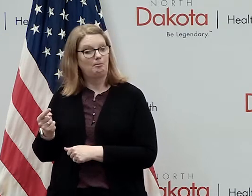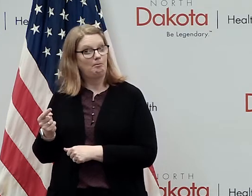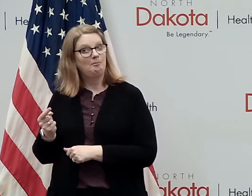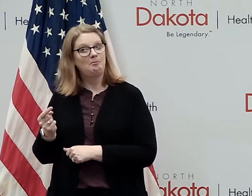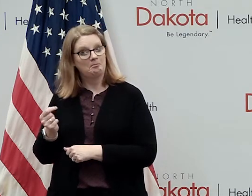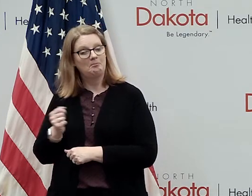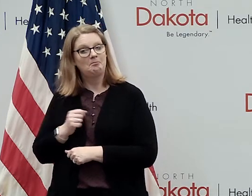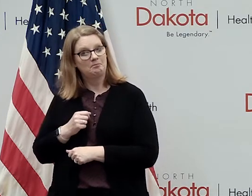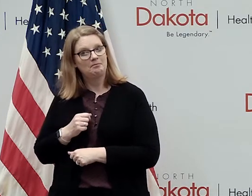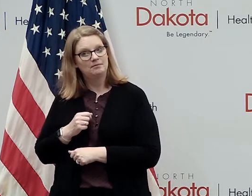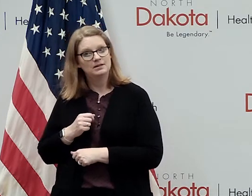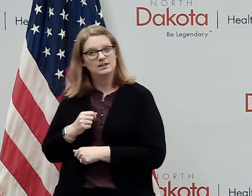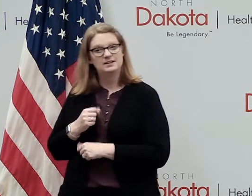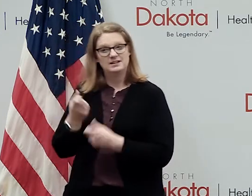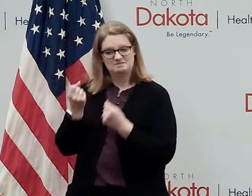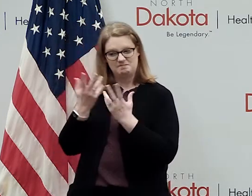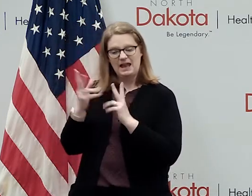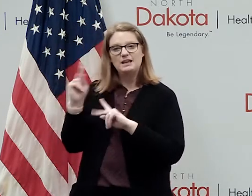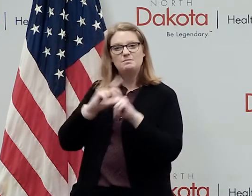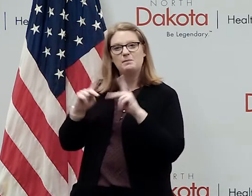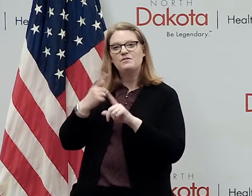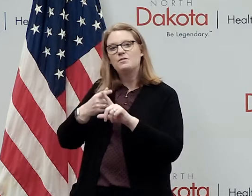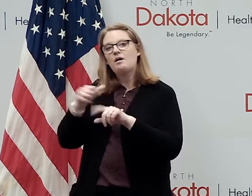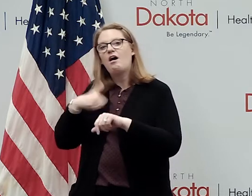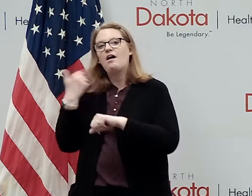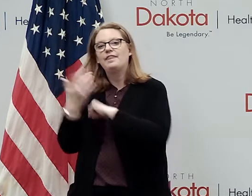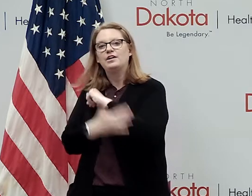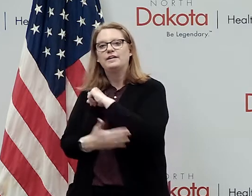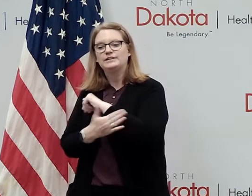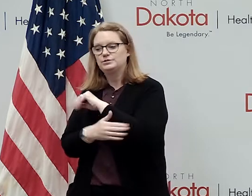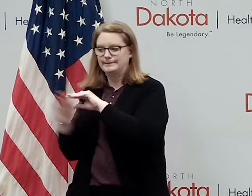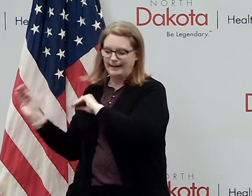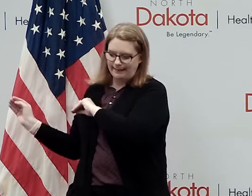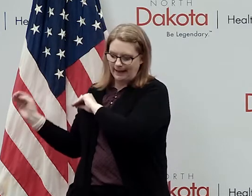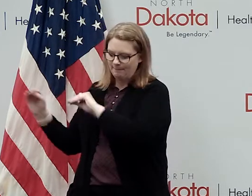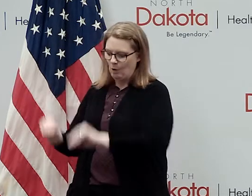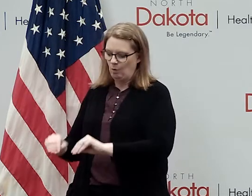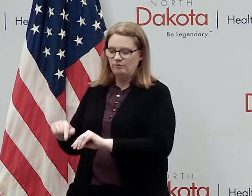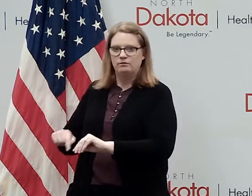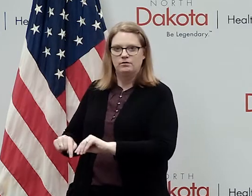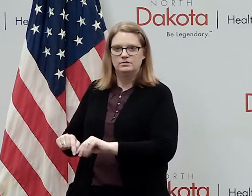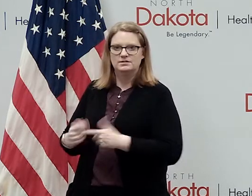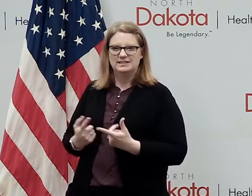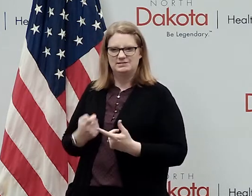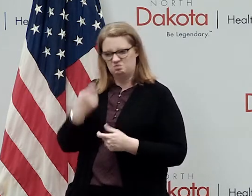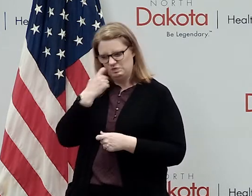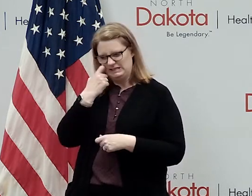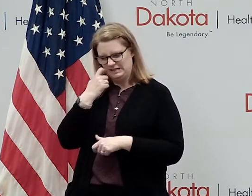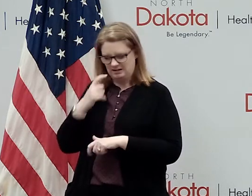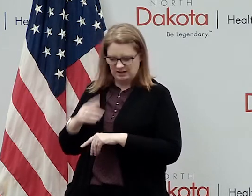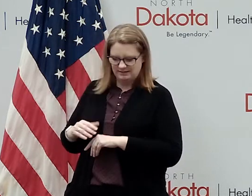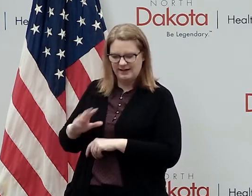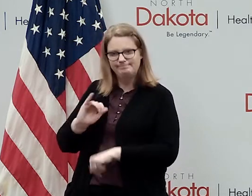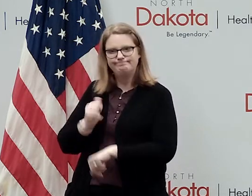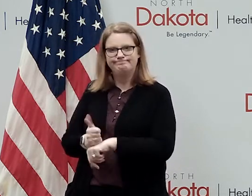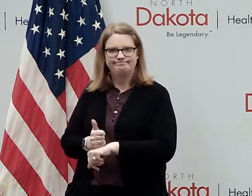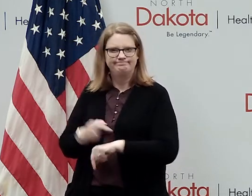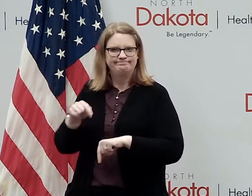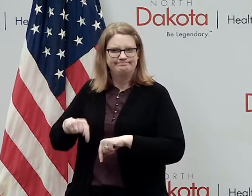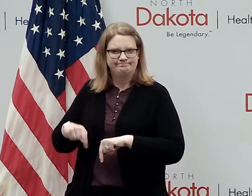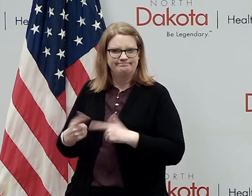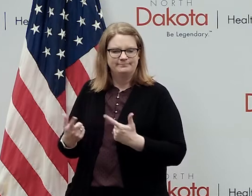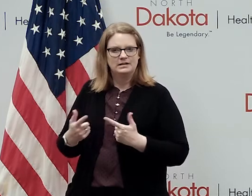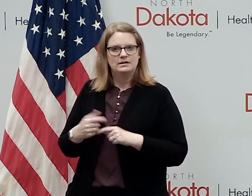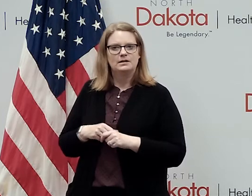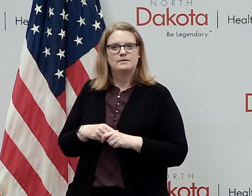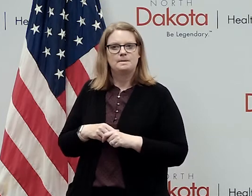the immigrant heritage of our state, which is one of the most recently settled places on the world with settled, so